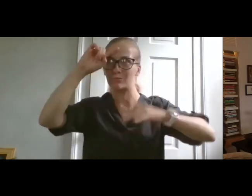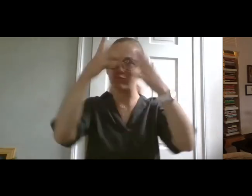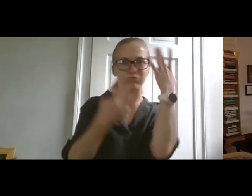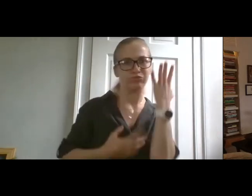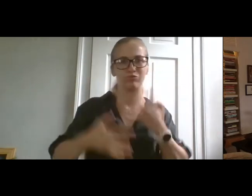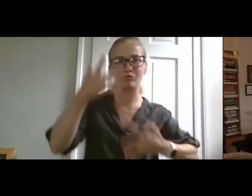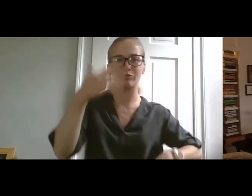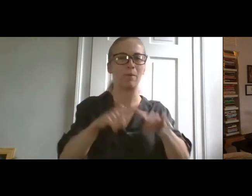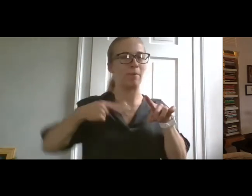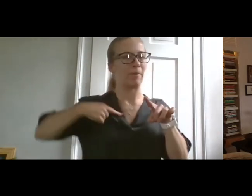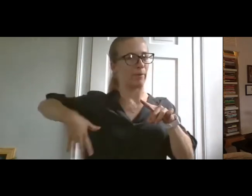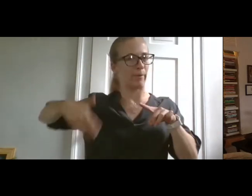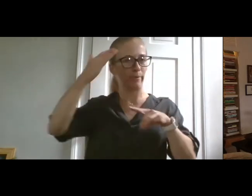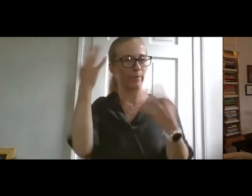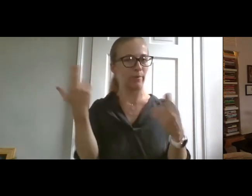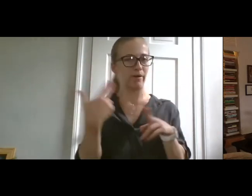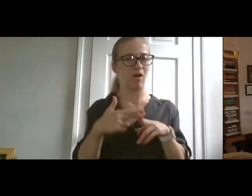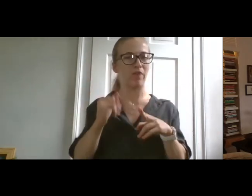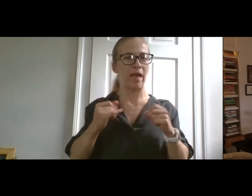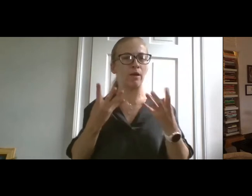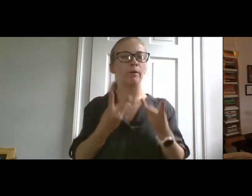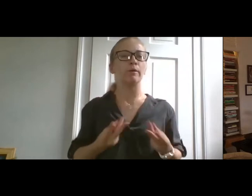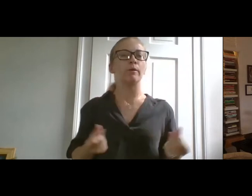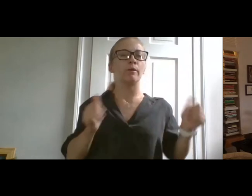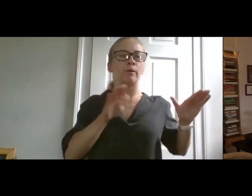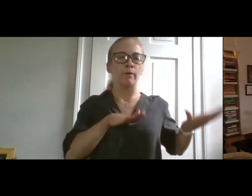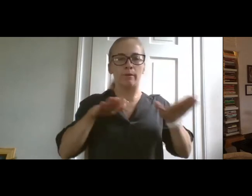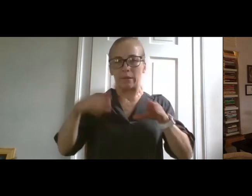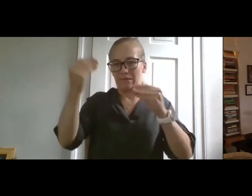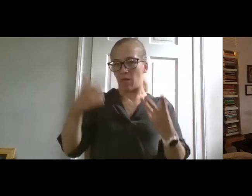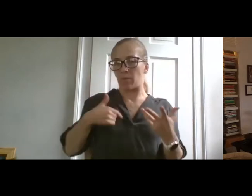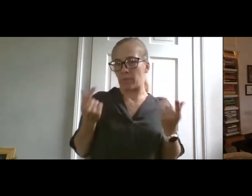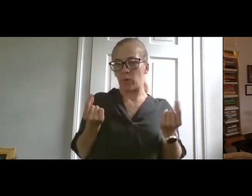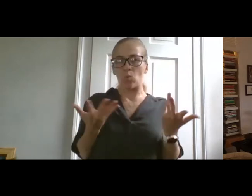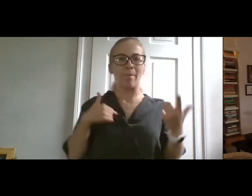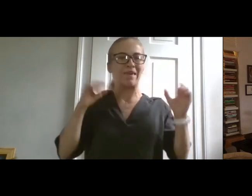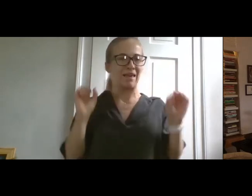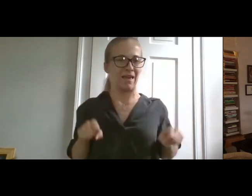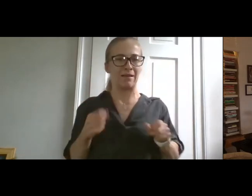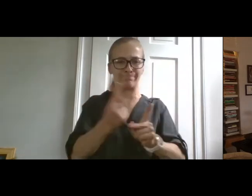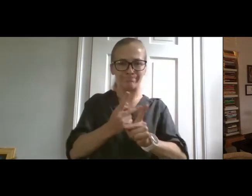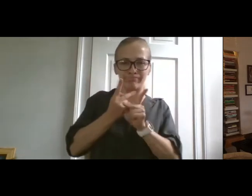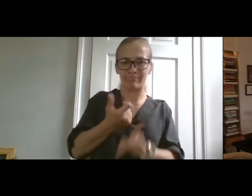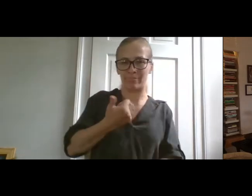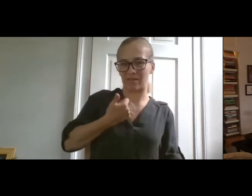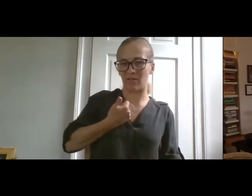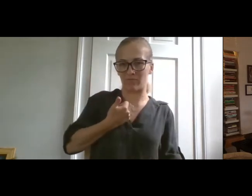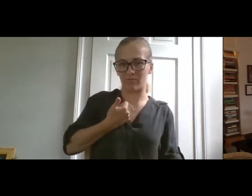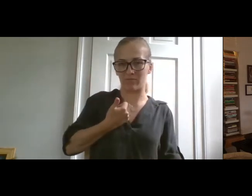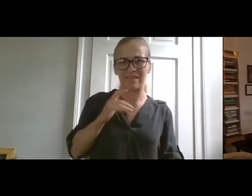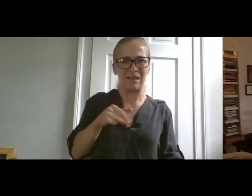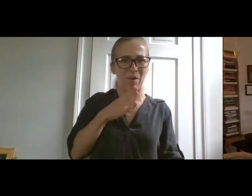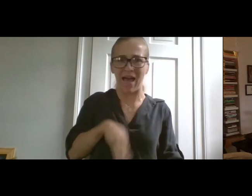that's what they're called, that soothe me, that tell me I'm doing what I can to take care of myself, though it's bad, very